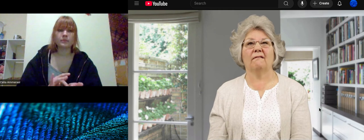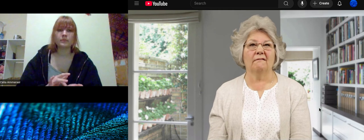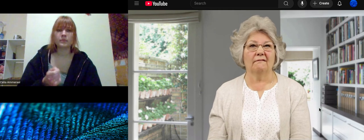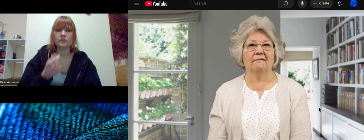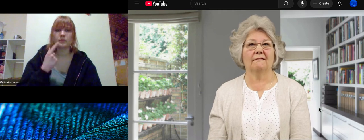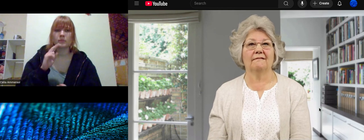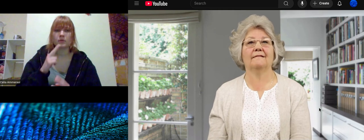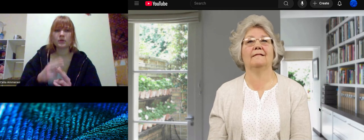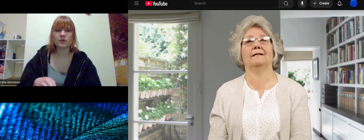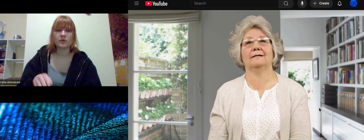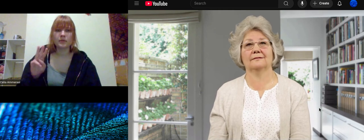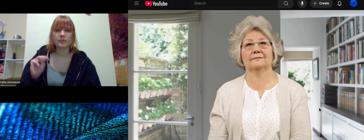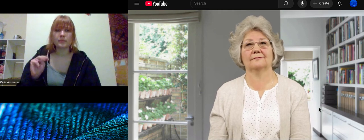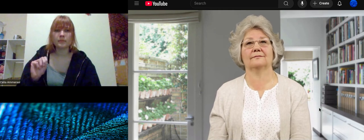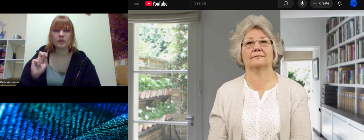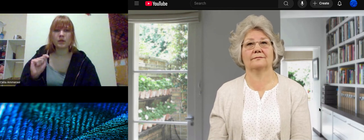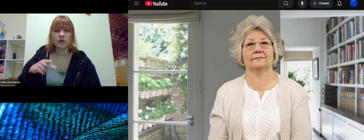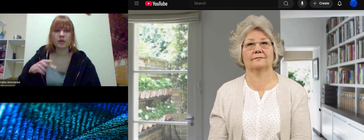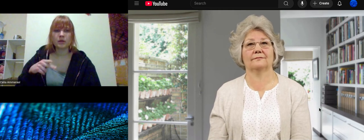metformin.